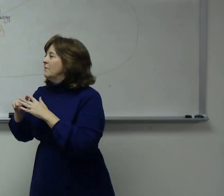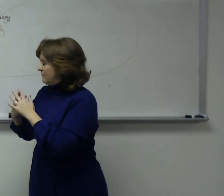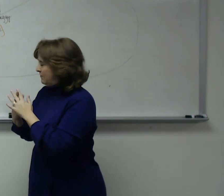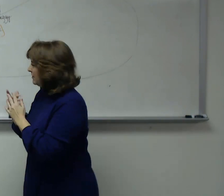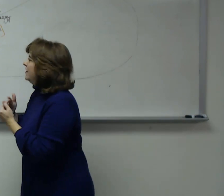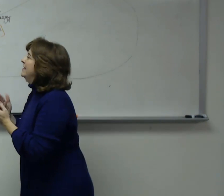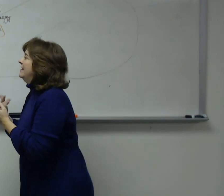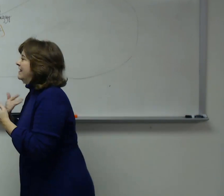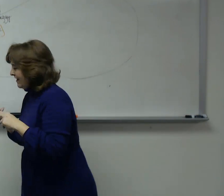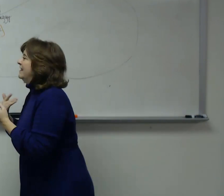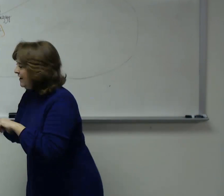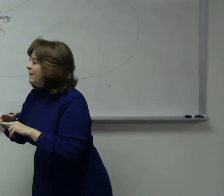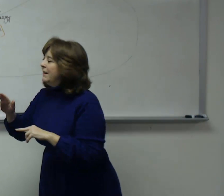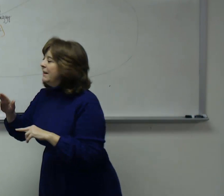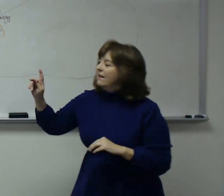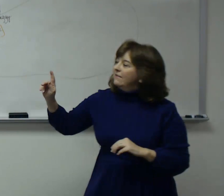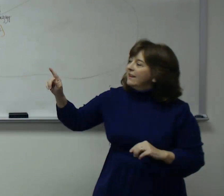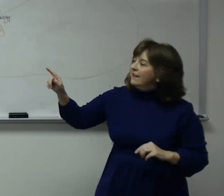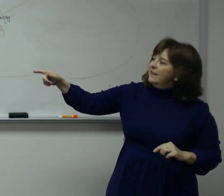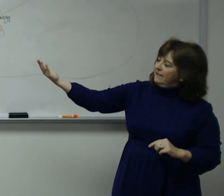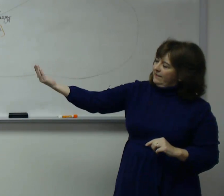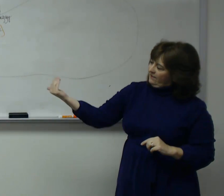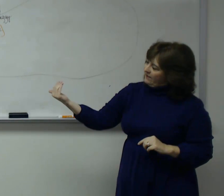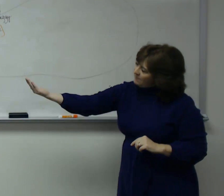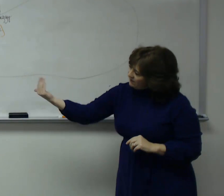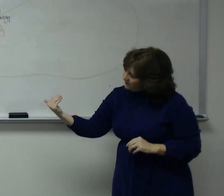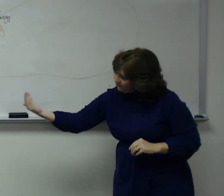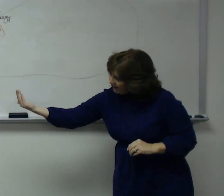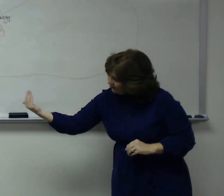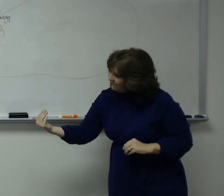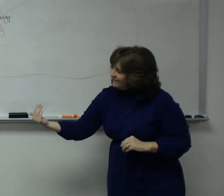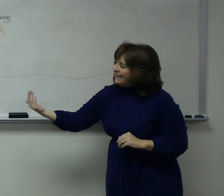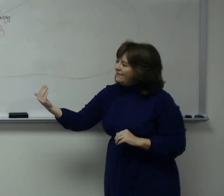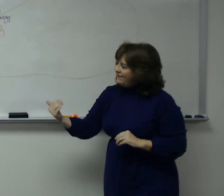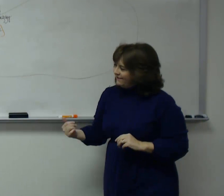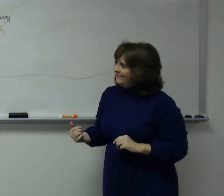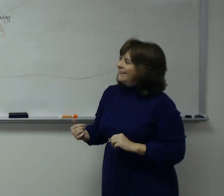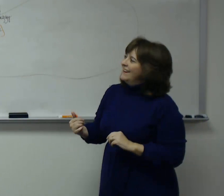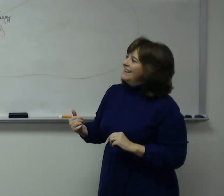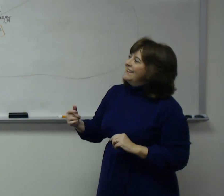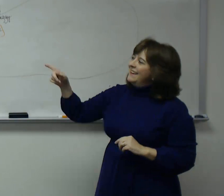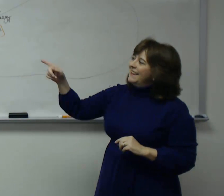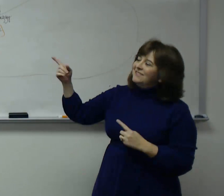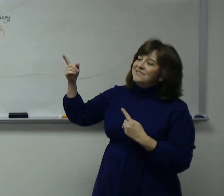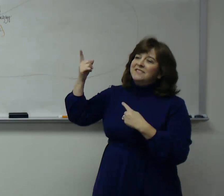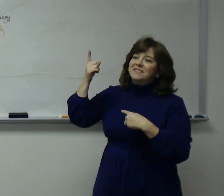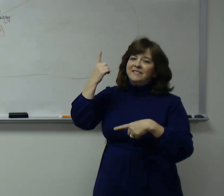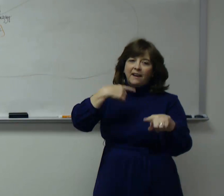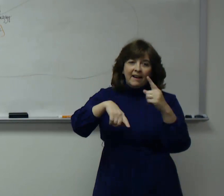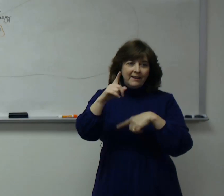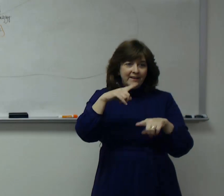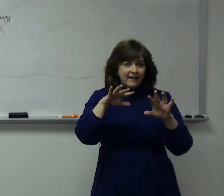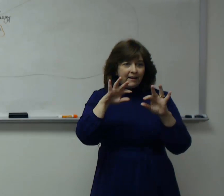We'll start easy and then I'll cut it up. Okay. You come into the frame. Thank you, dear. All right. He's going to sign a